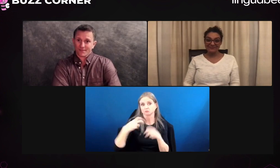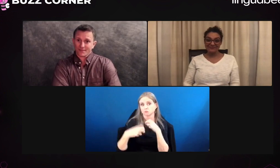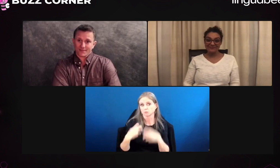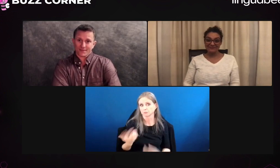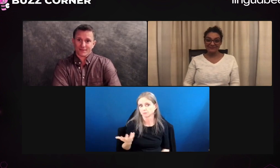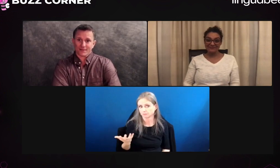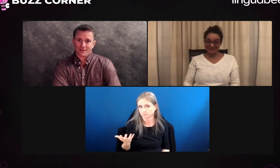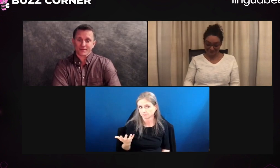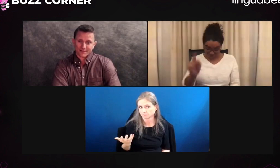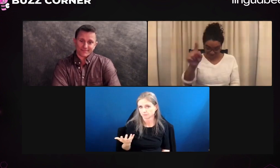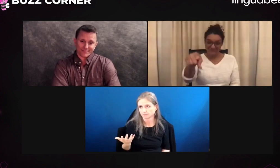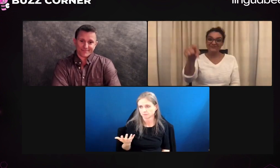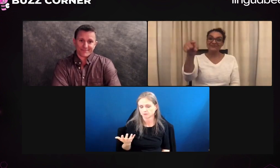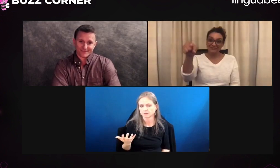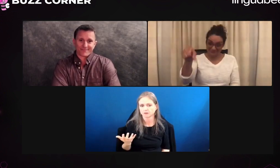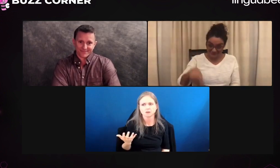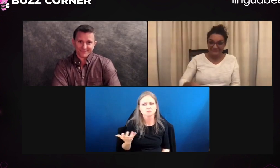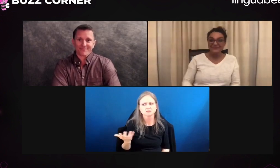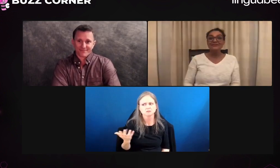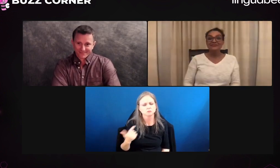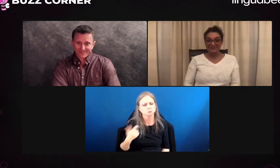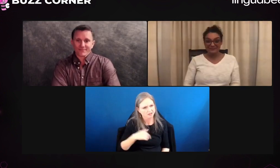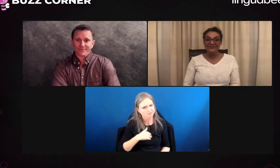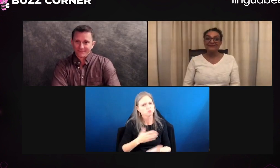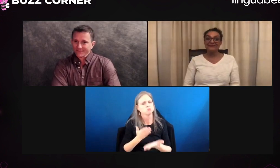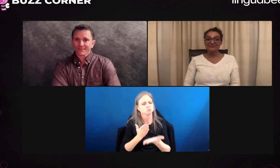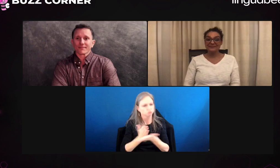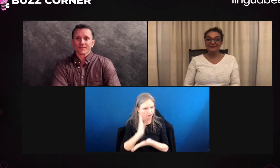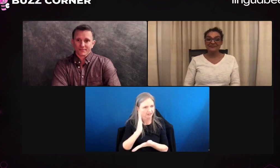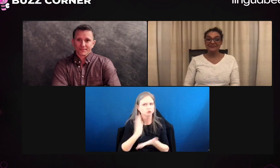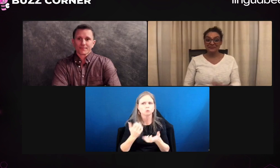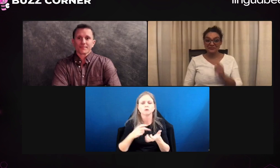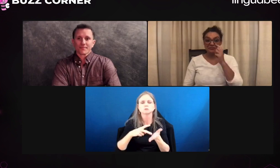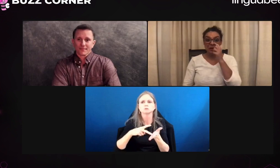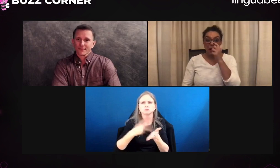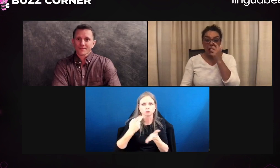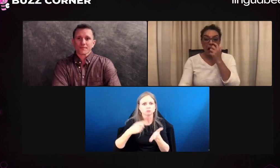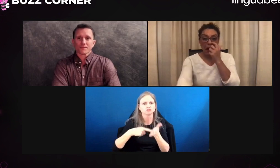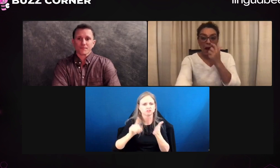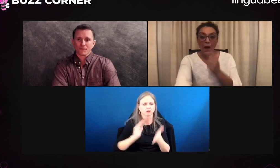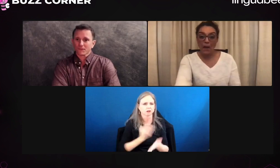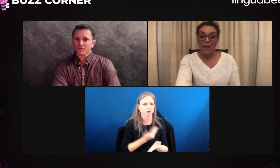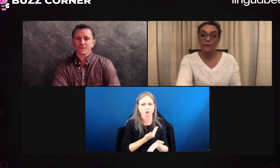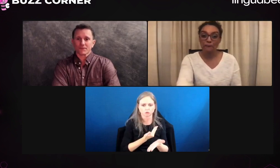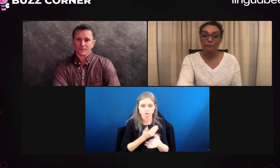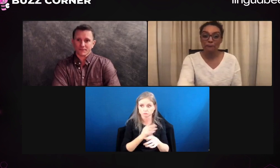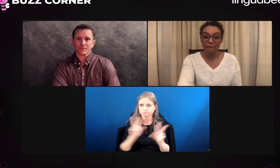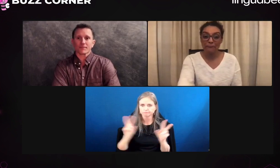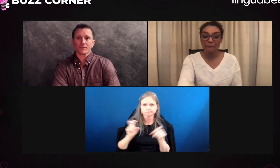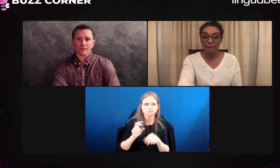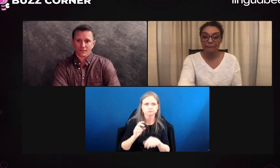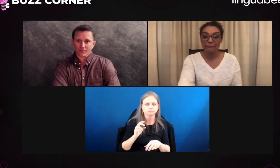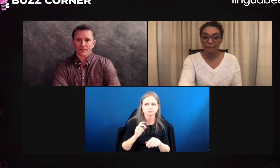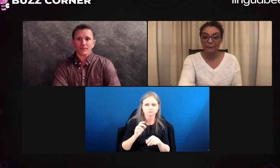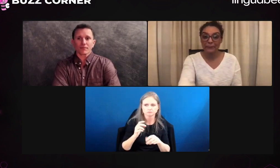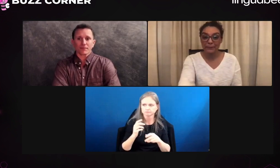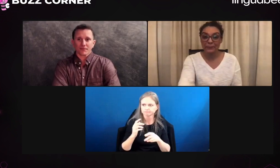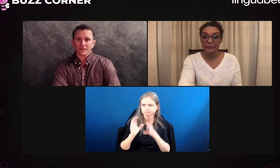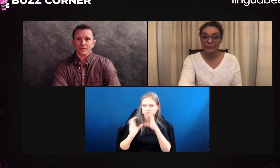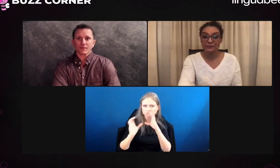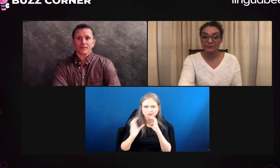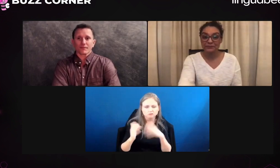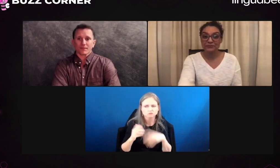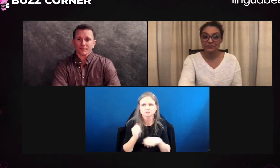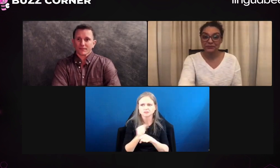feeling offended at the fact that we have to double check, that's the problem. That's the real concern, right? We have to double